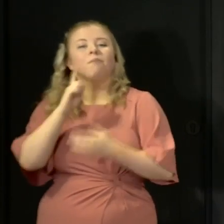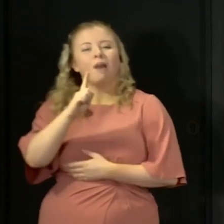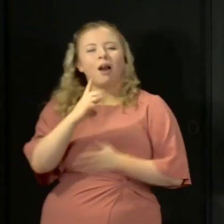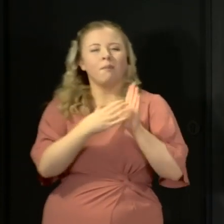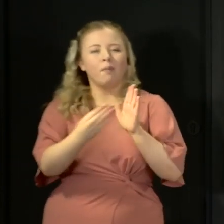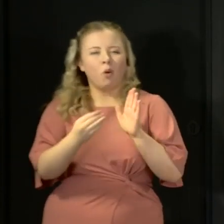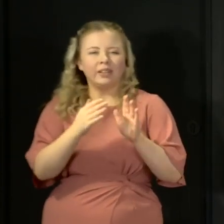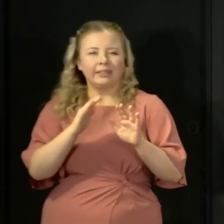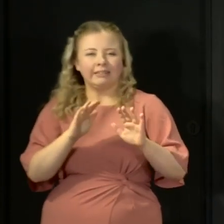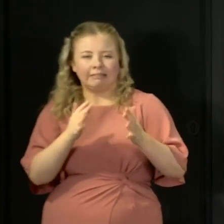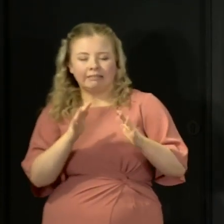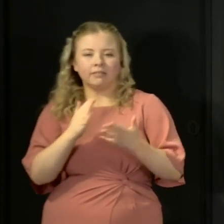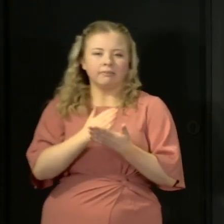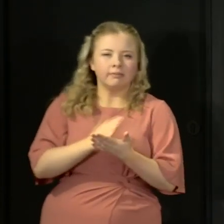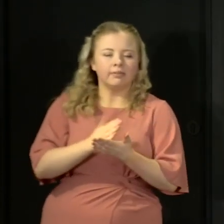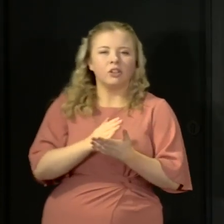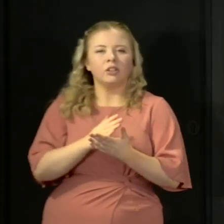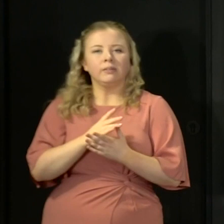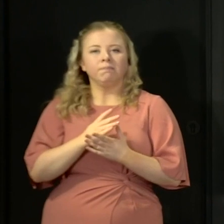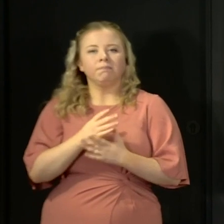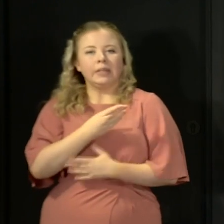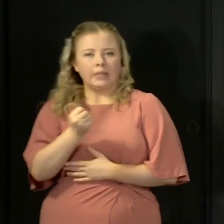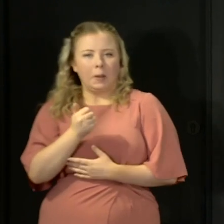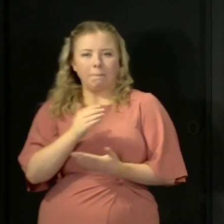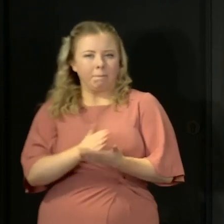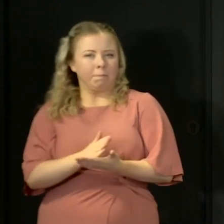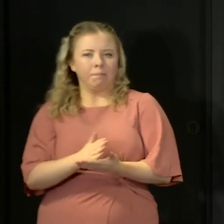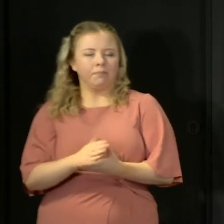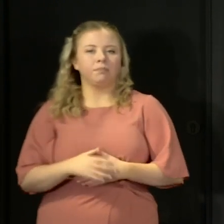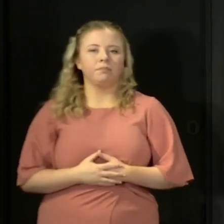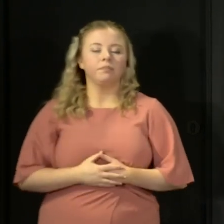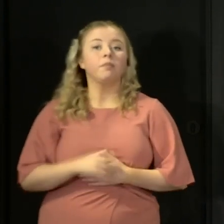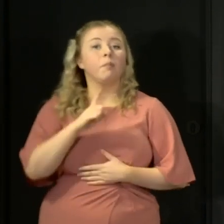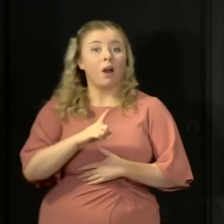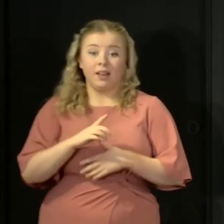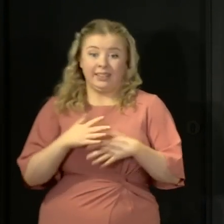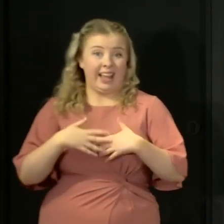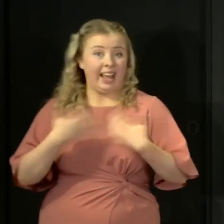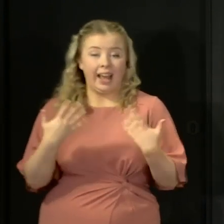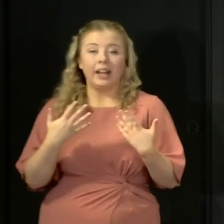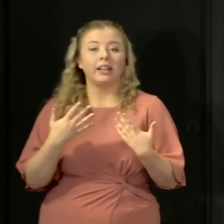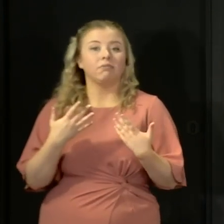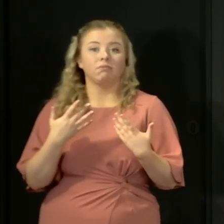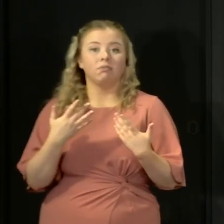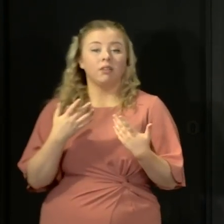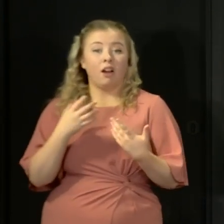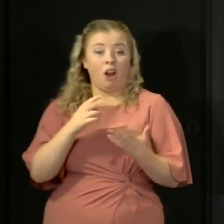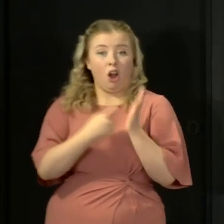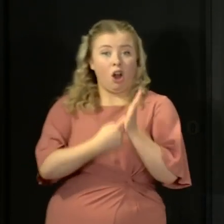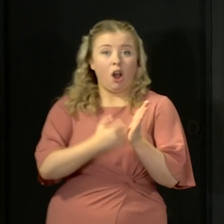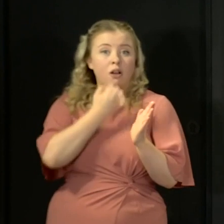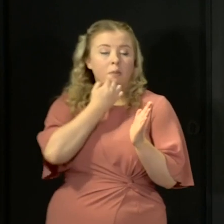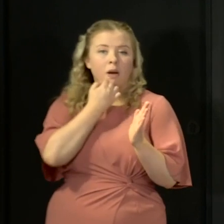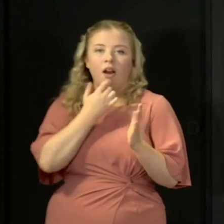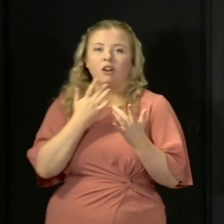on is subject to a high degree of uncertainty. But in any event, the R number is not yet far